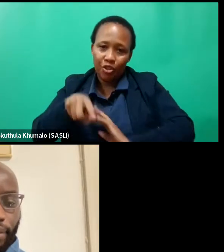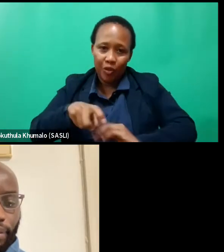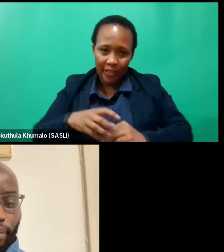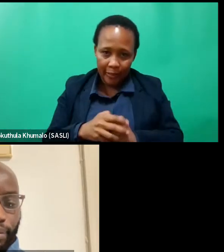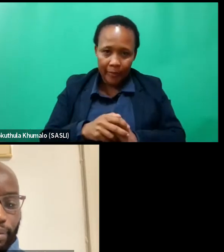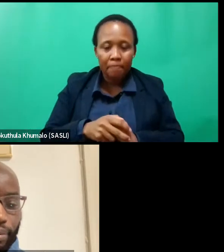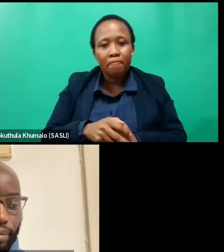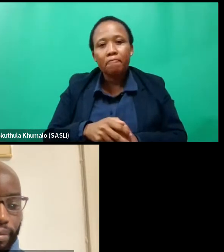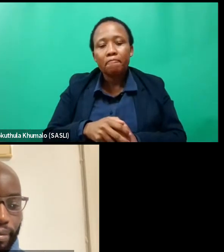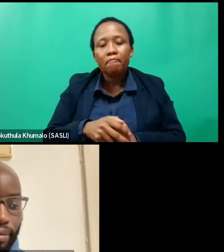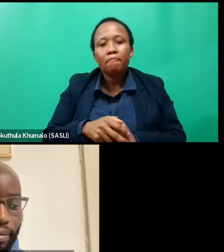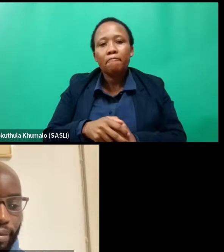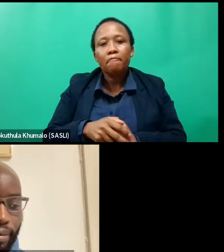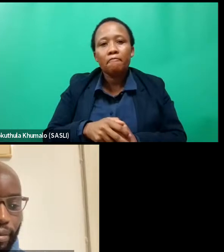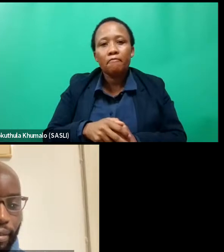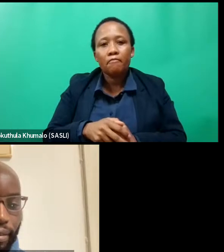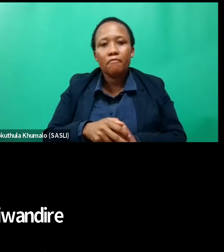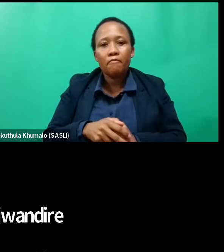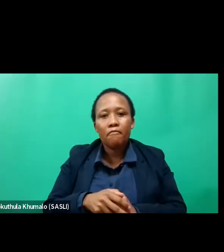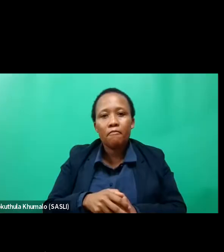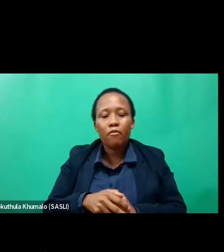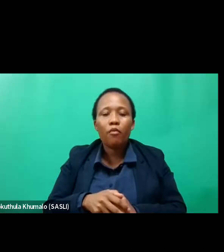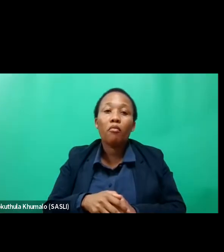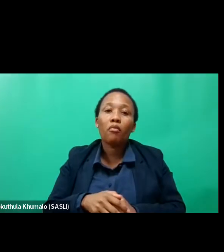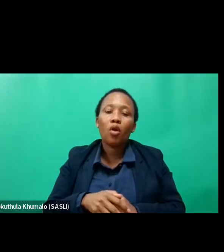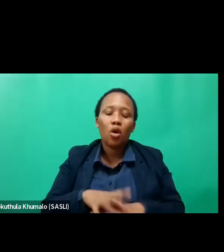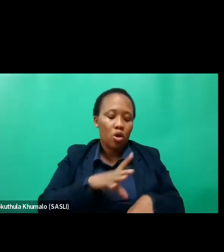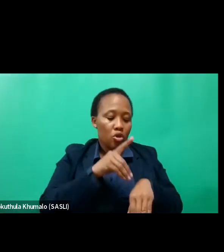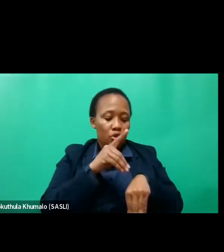Thank you very much, Dr. Chwandire.